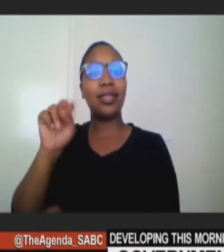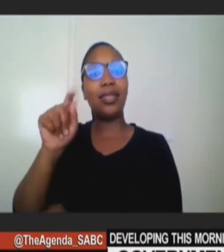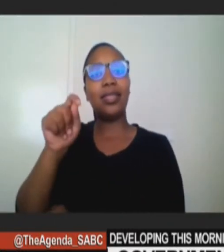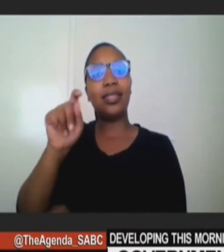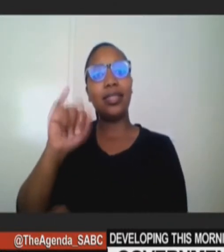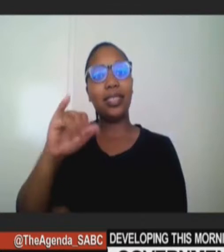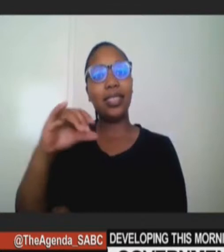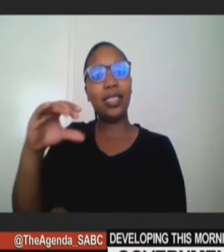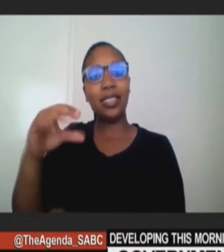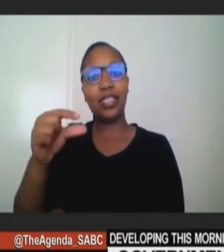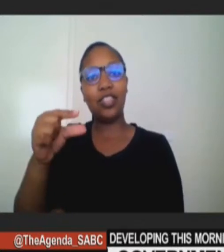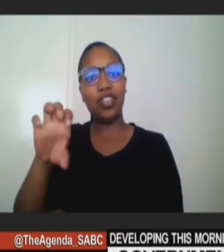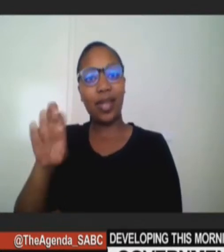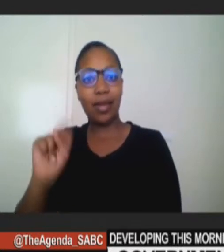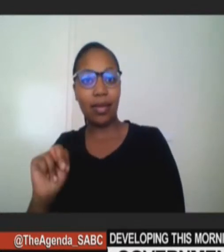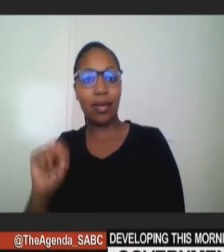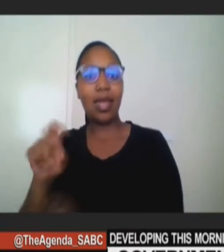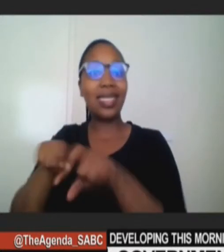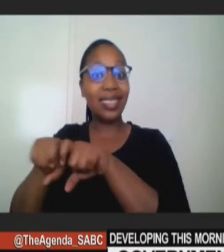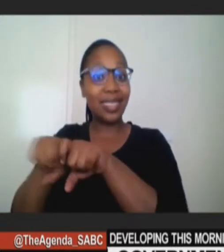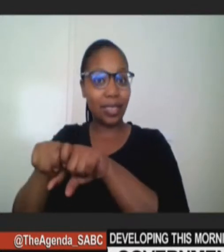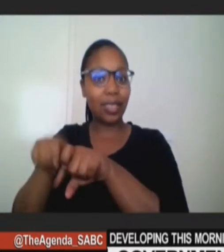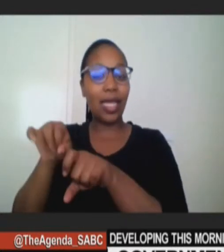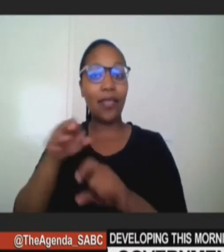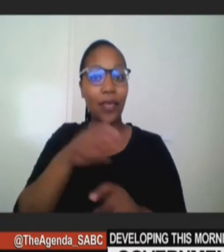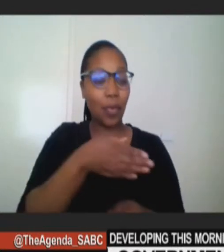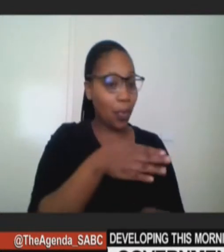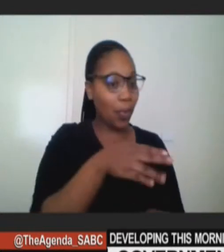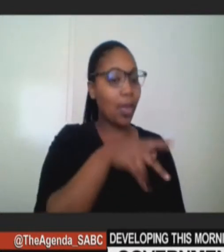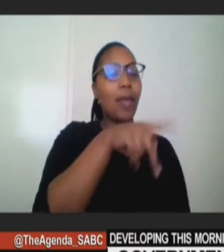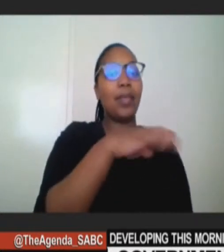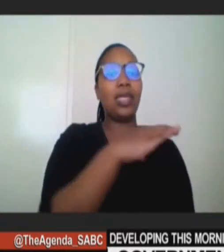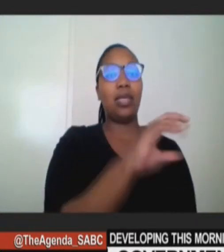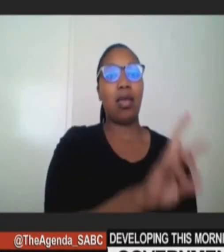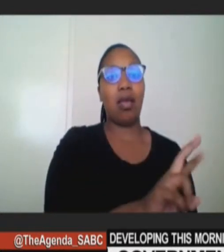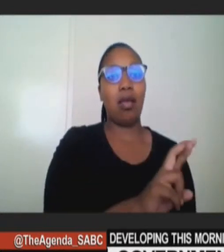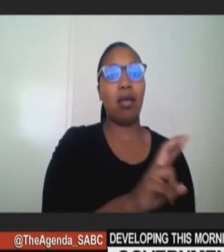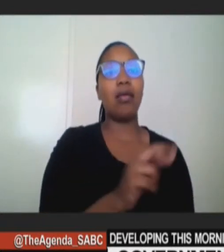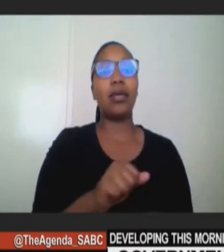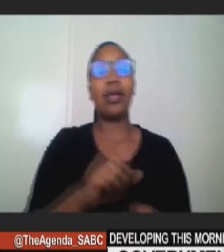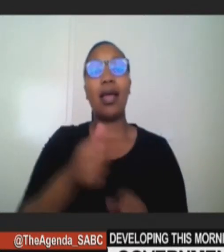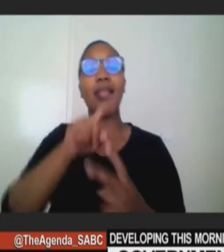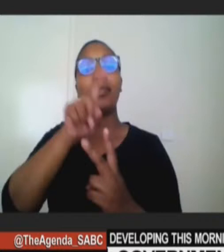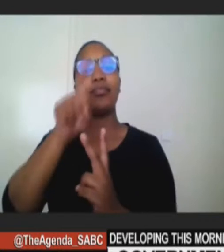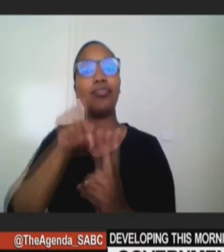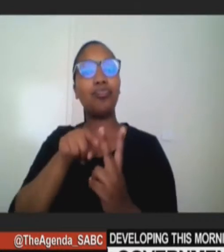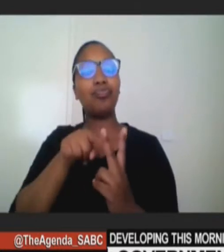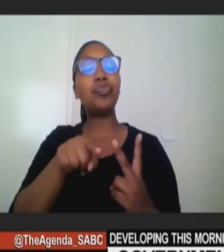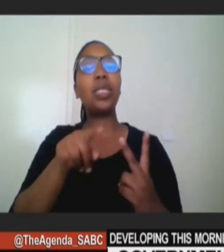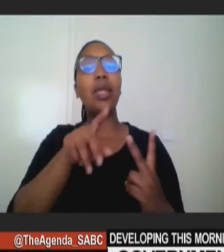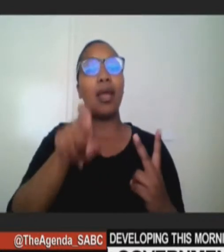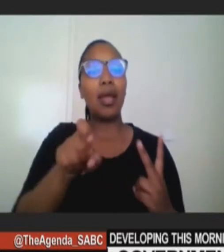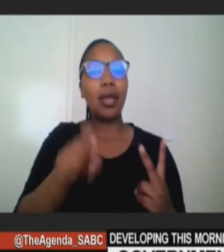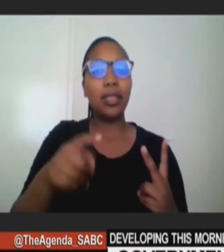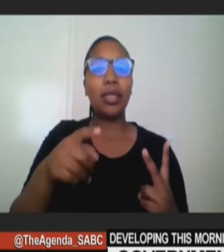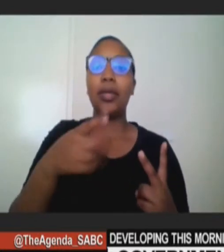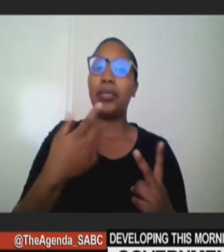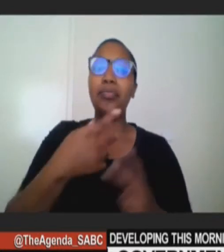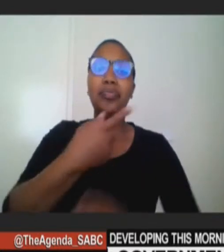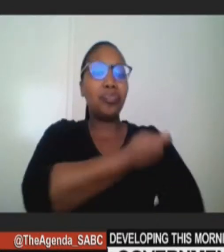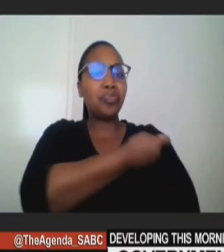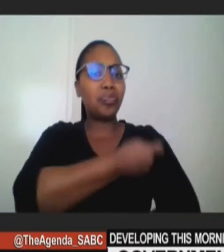test. Tamakan from Business Day is asking, many countries have introduced vaccine mandates for healthcare